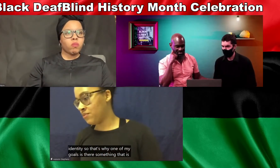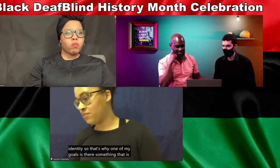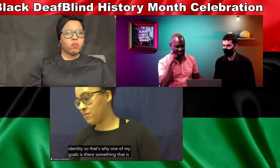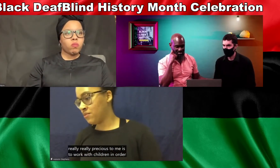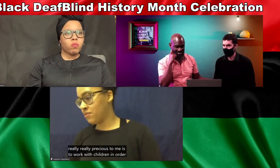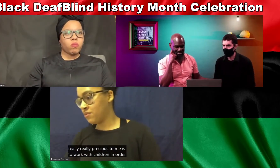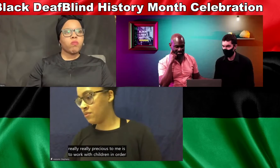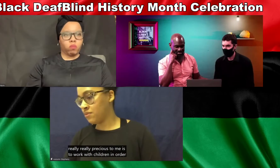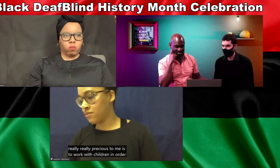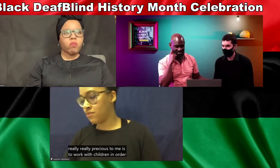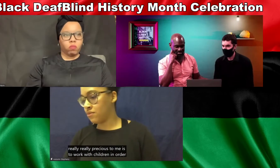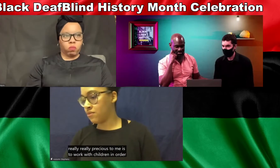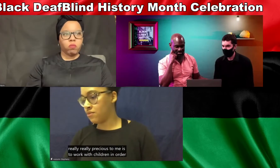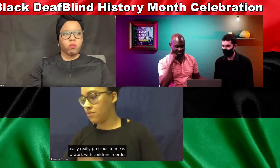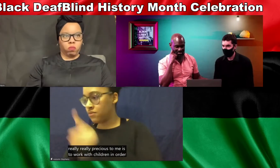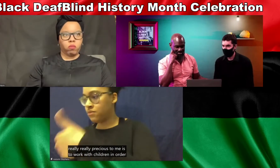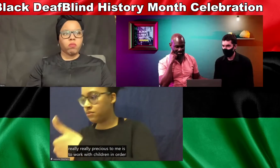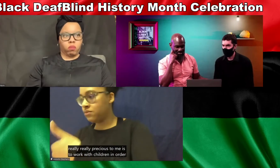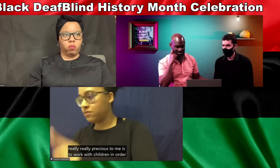their identities.